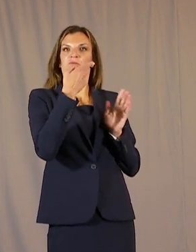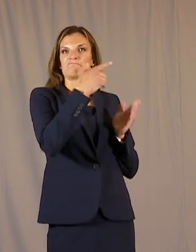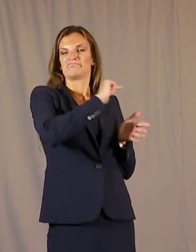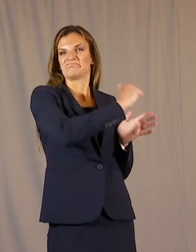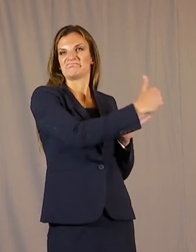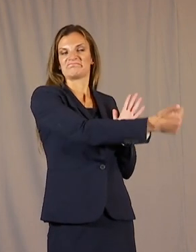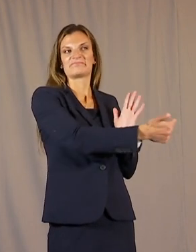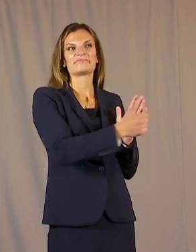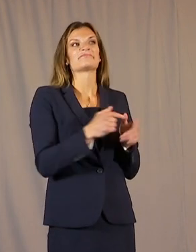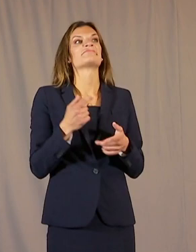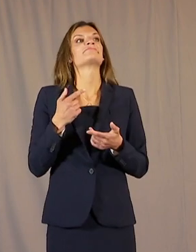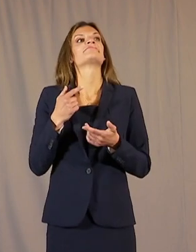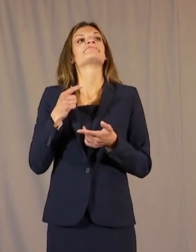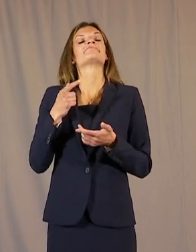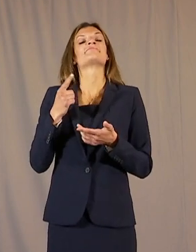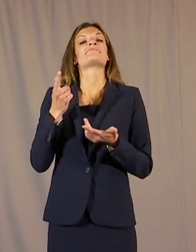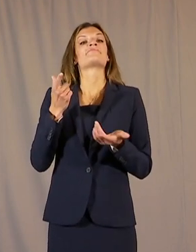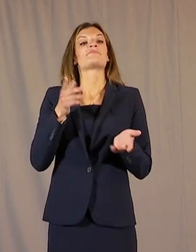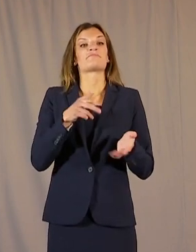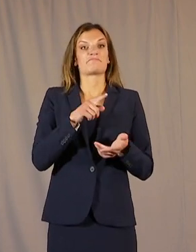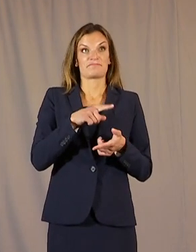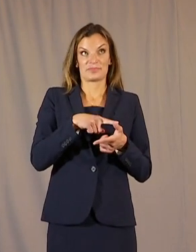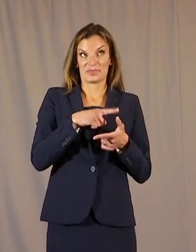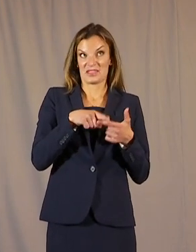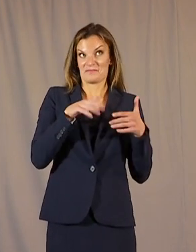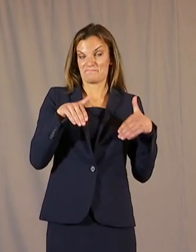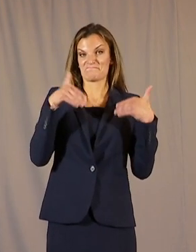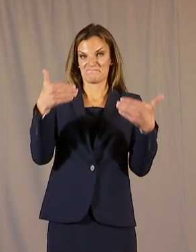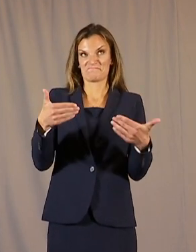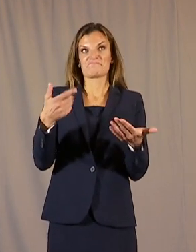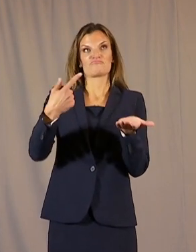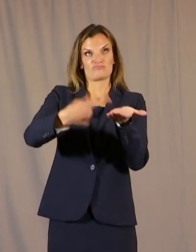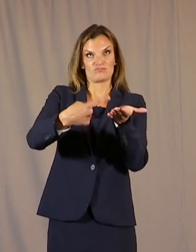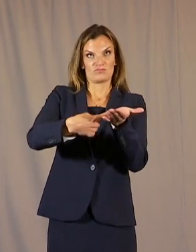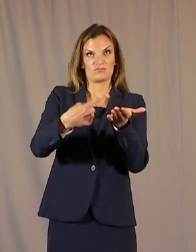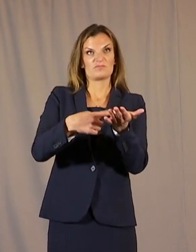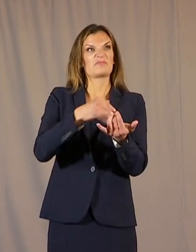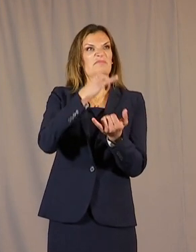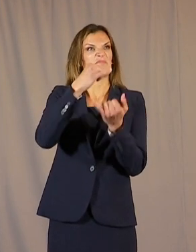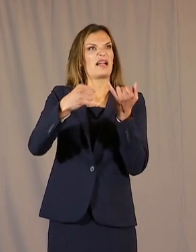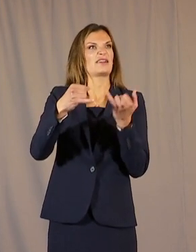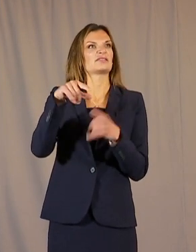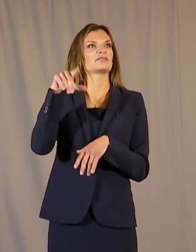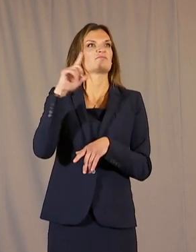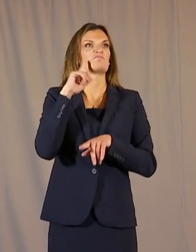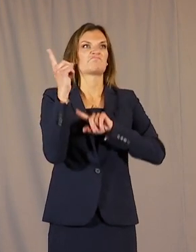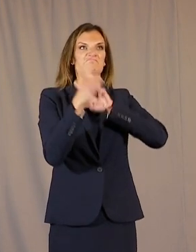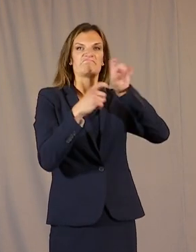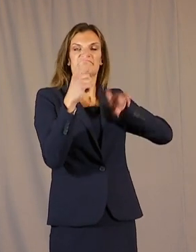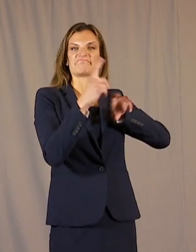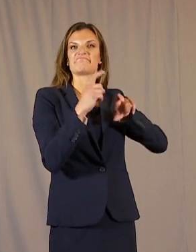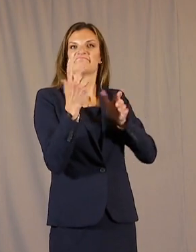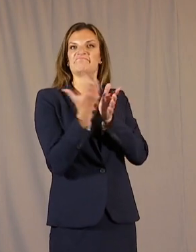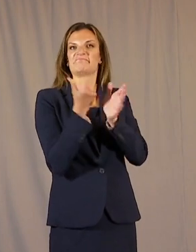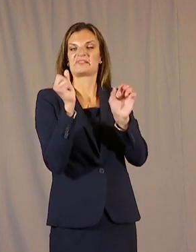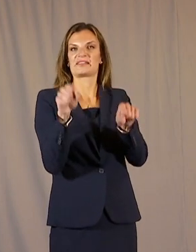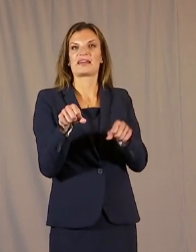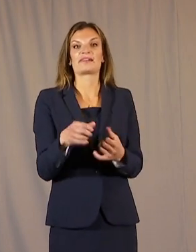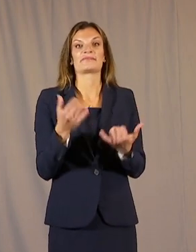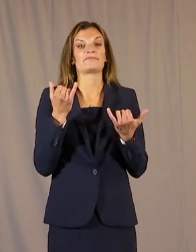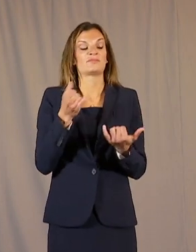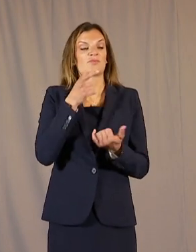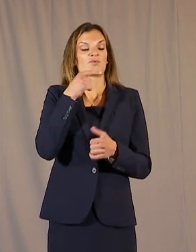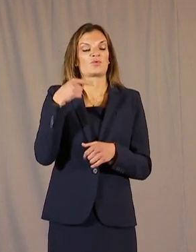have a discussion, and we'll have time for Q&A as well. So I'll start with Dr.